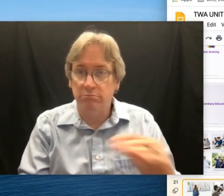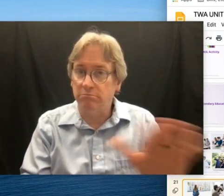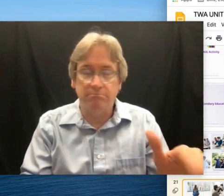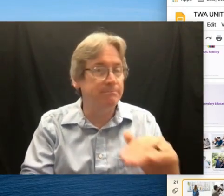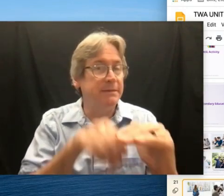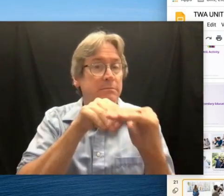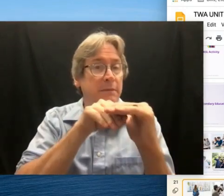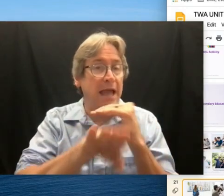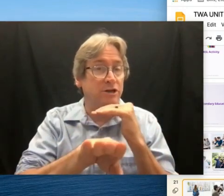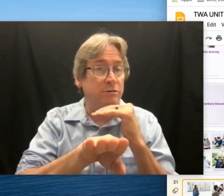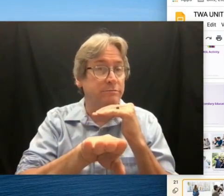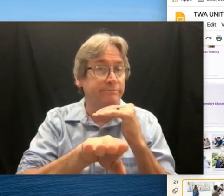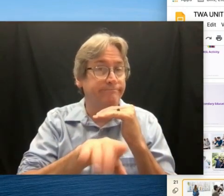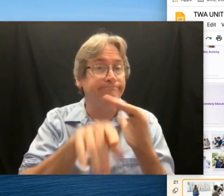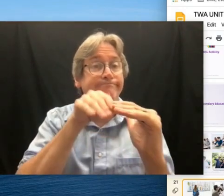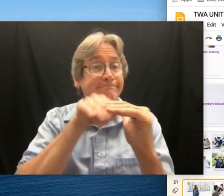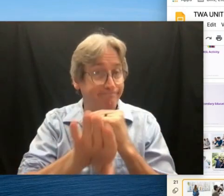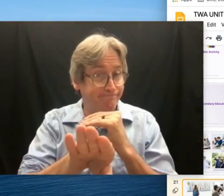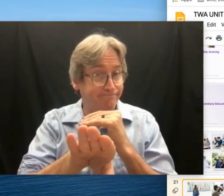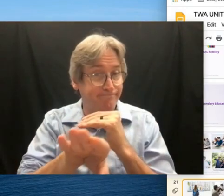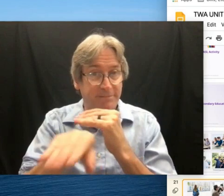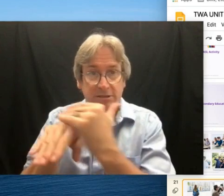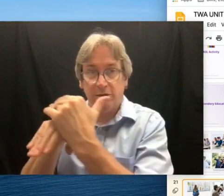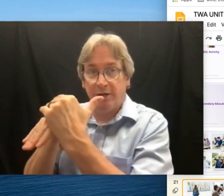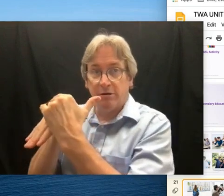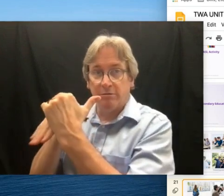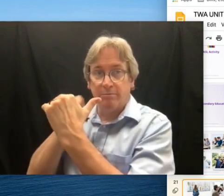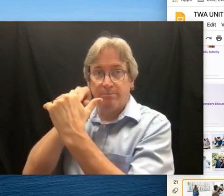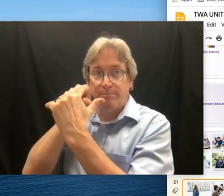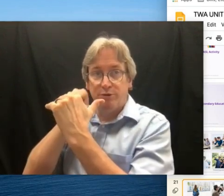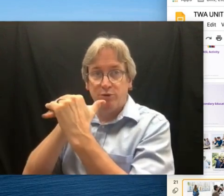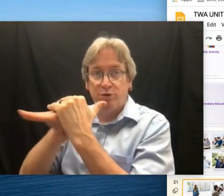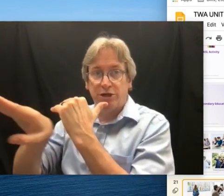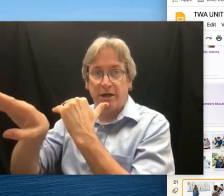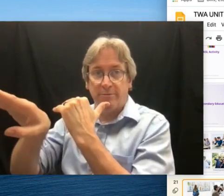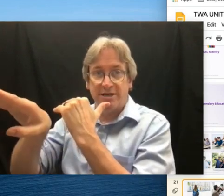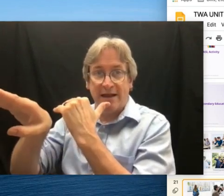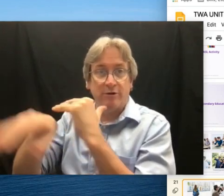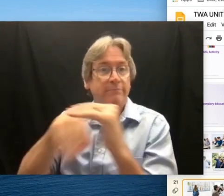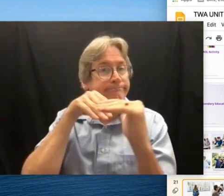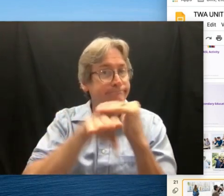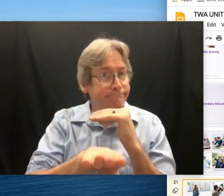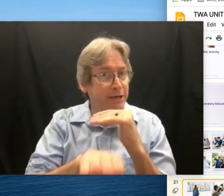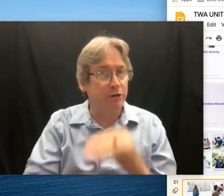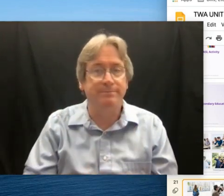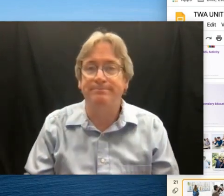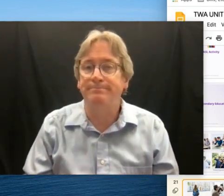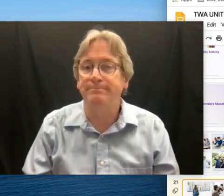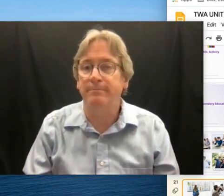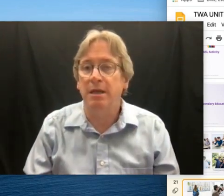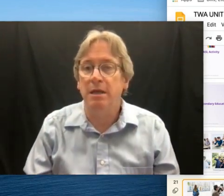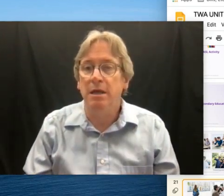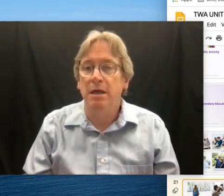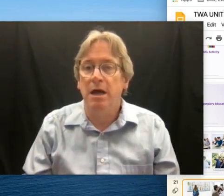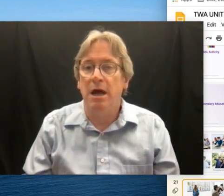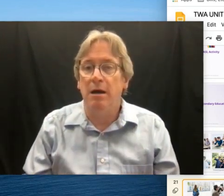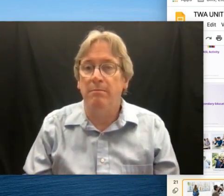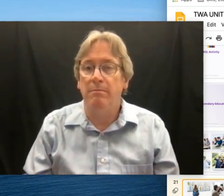Enroll. Enter. So here, I'm just entering. Enter.